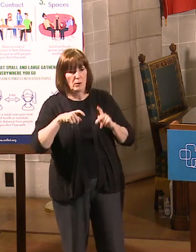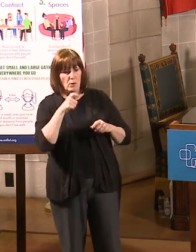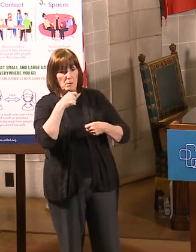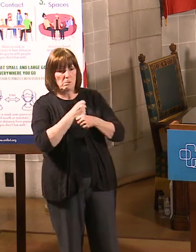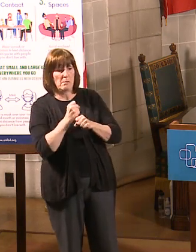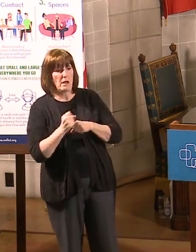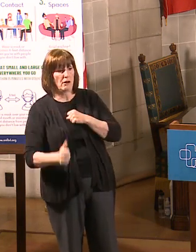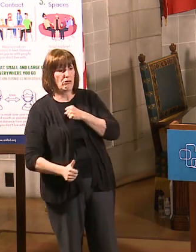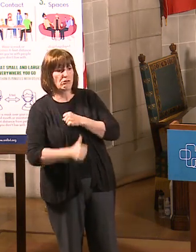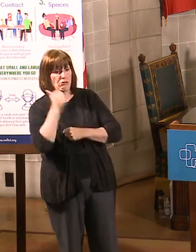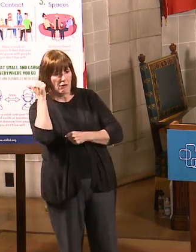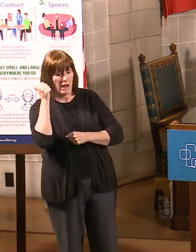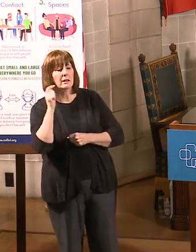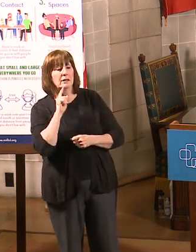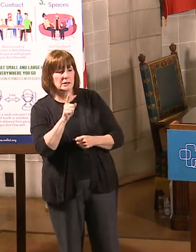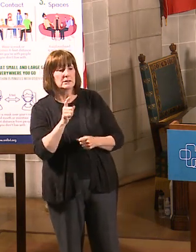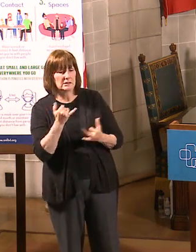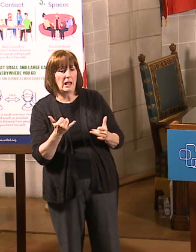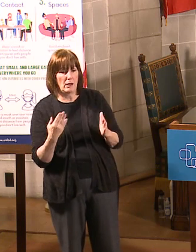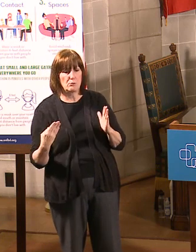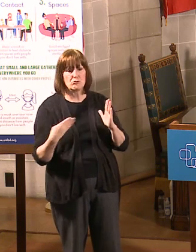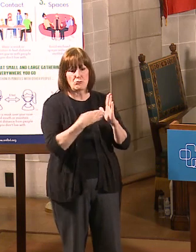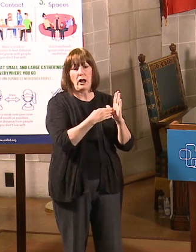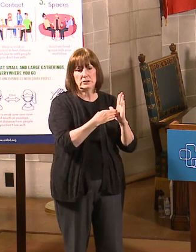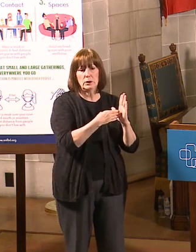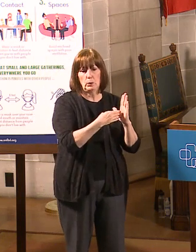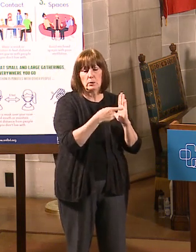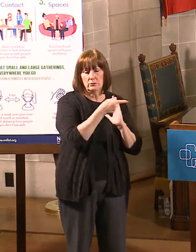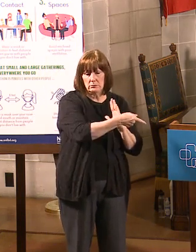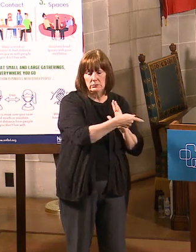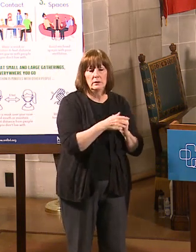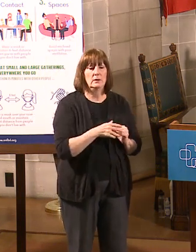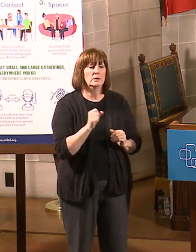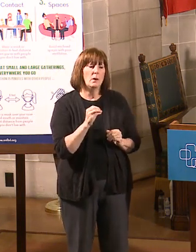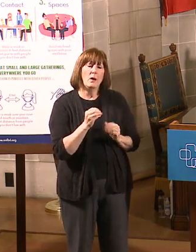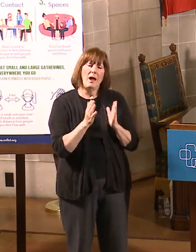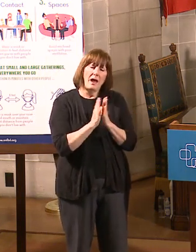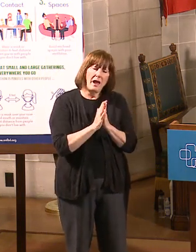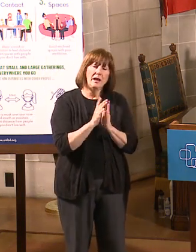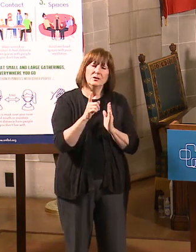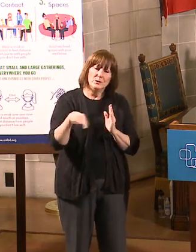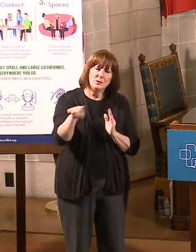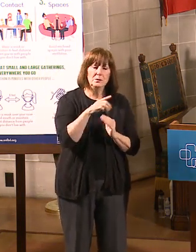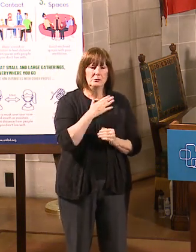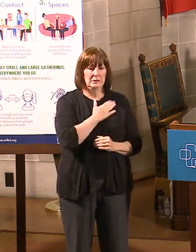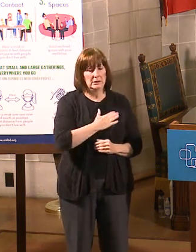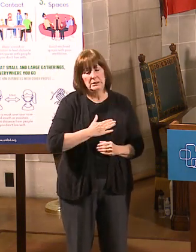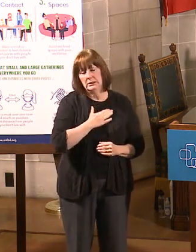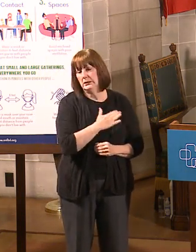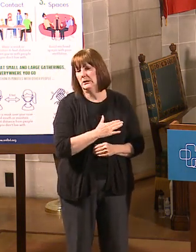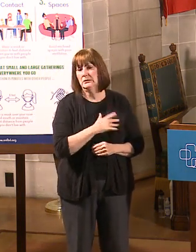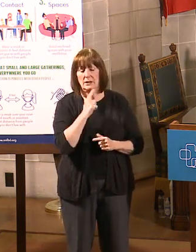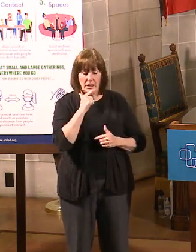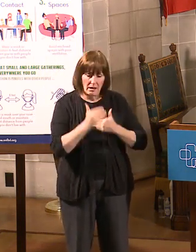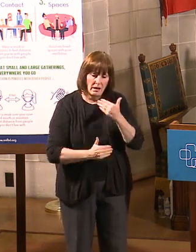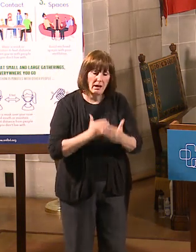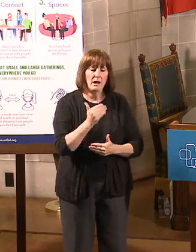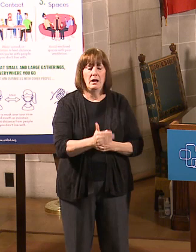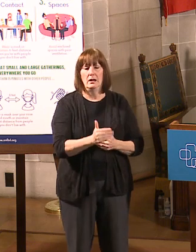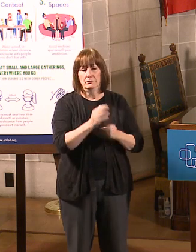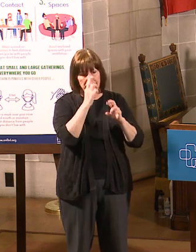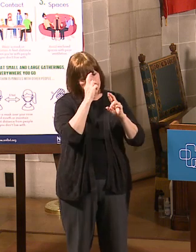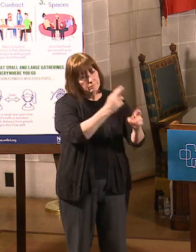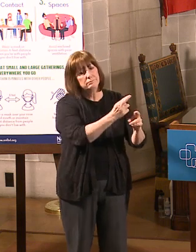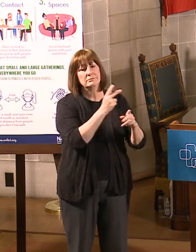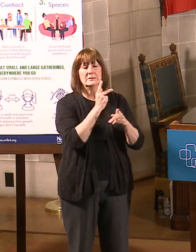being prosecuted. And this is again where we ask for that space for grace for everybody just trying to do their job to keep people healthy. When your